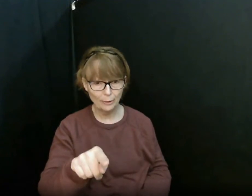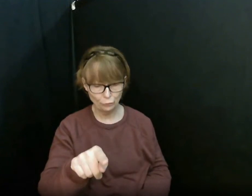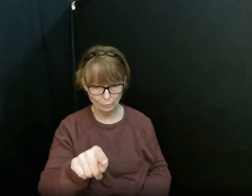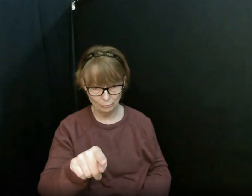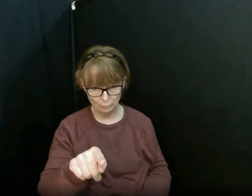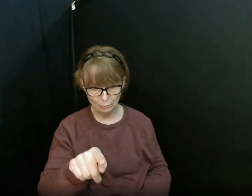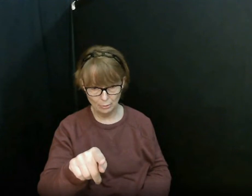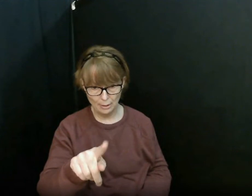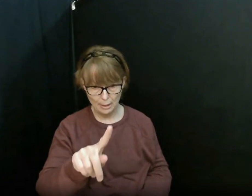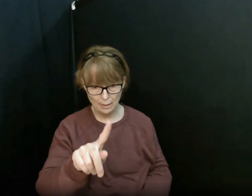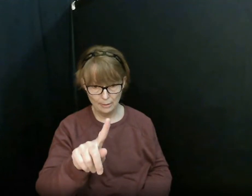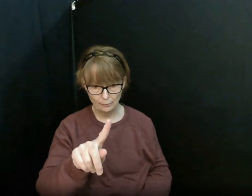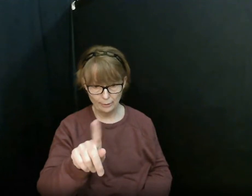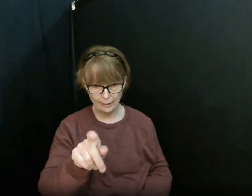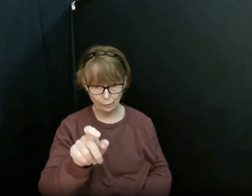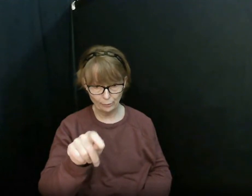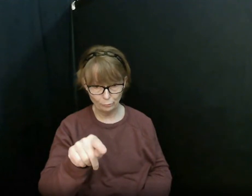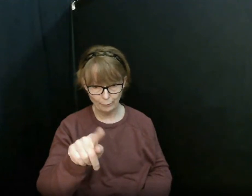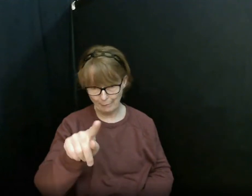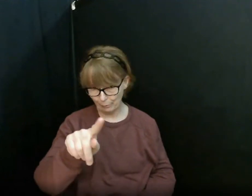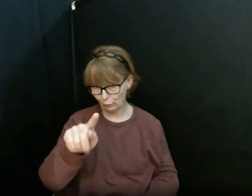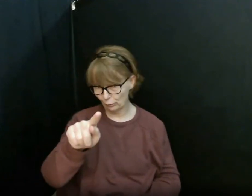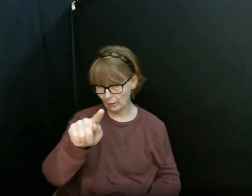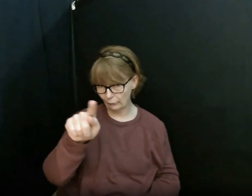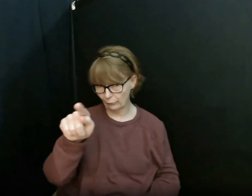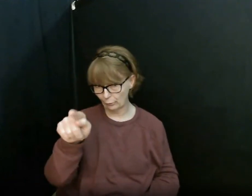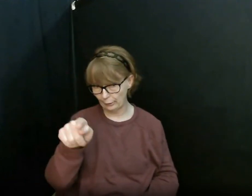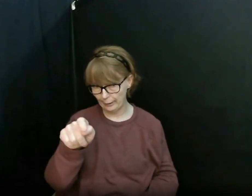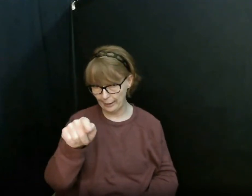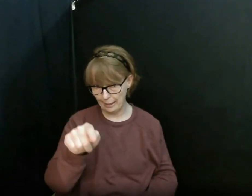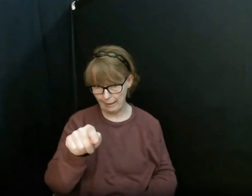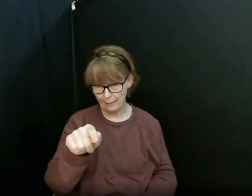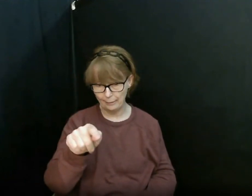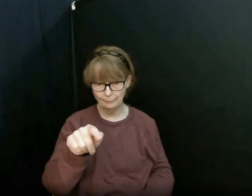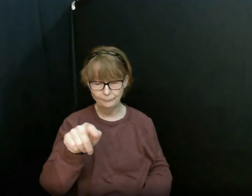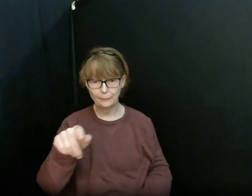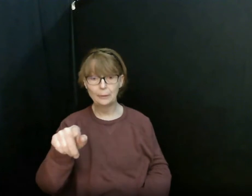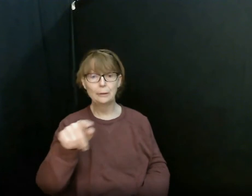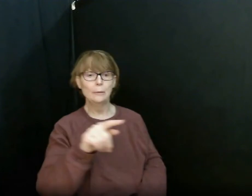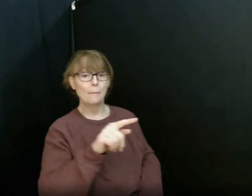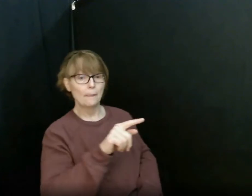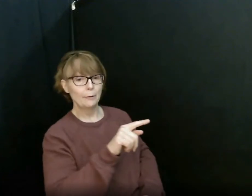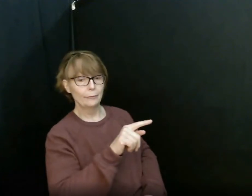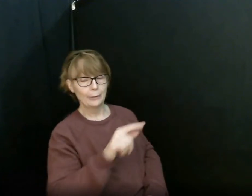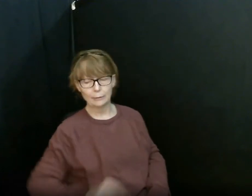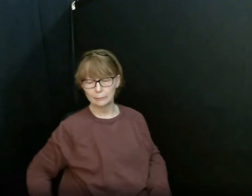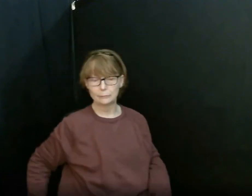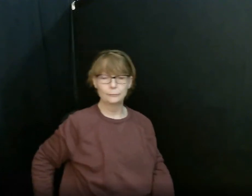question. Yeah. Like a question mark, remember, because you're kind of circling it, and then. And then, see.